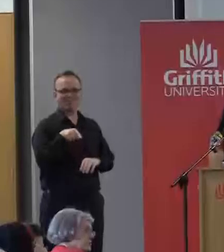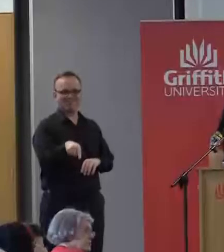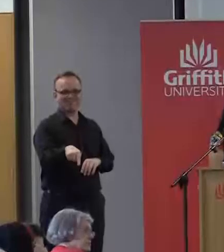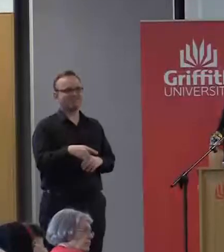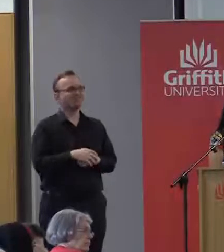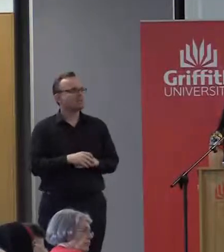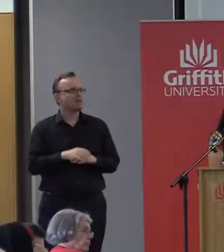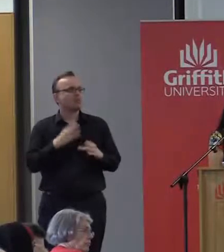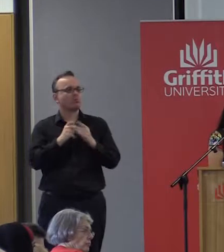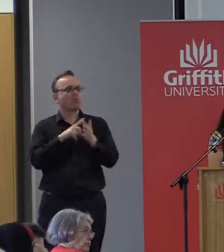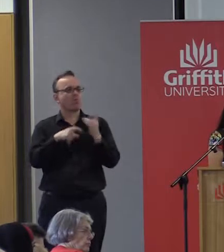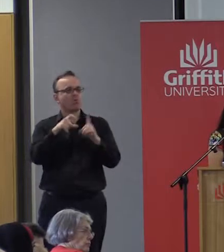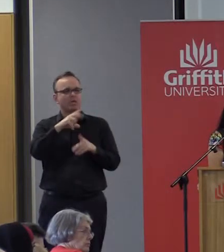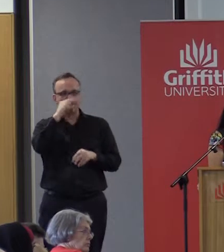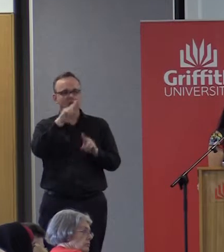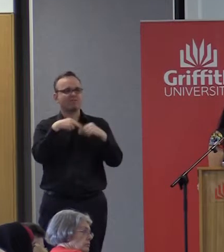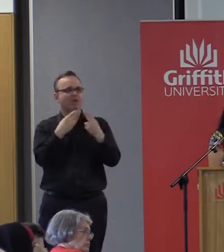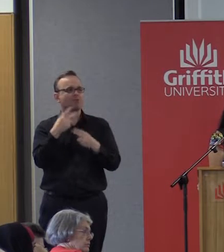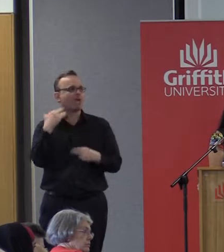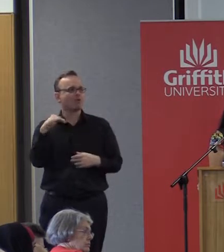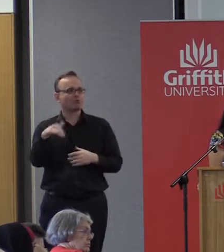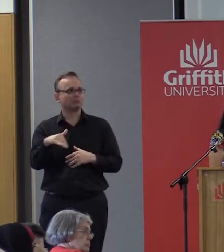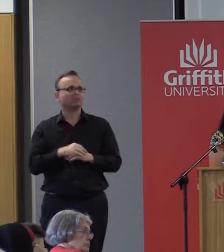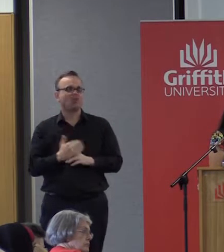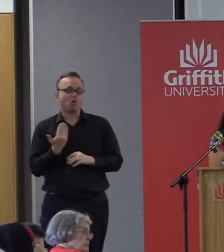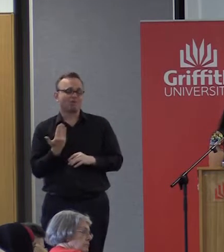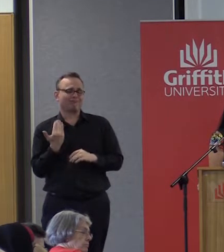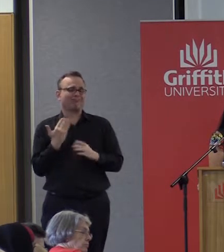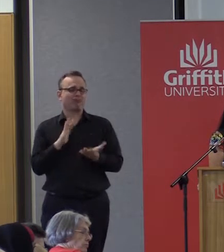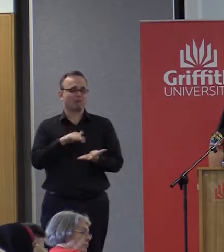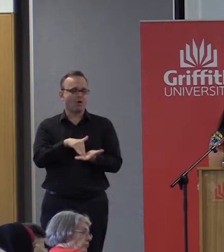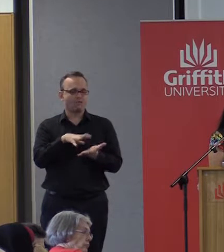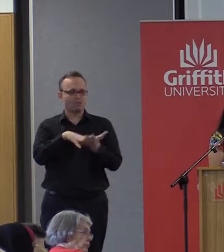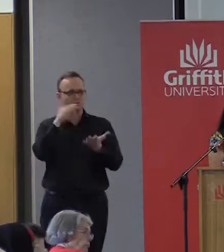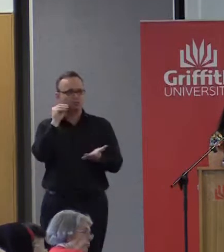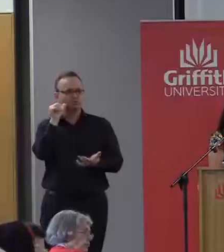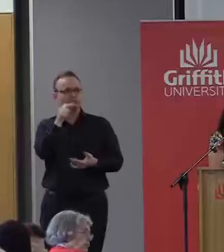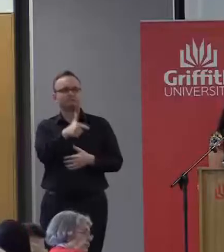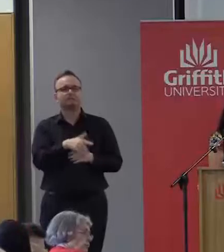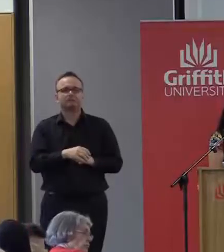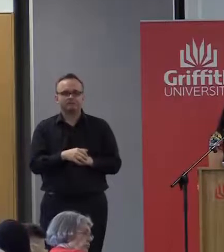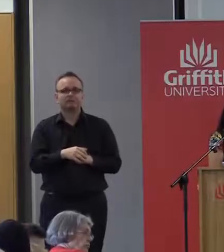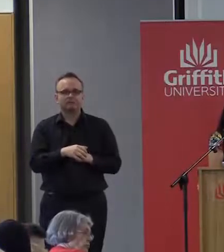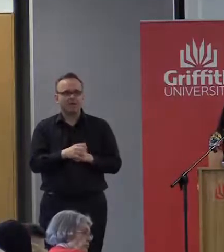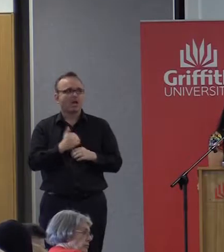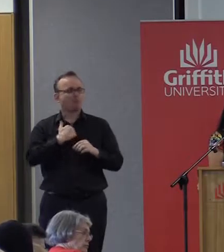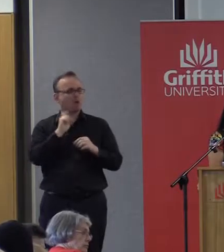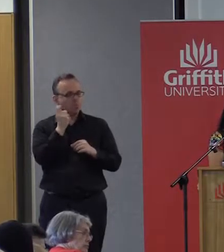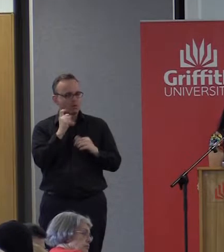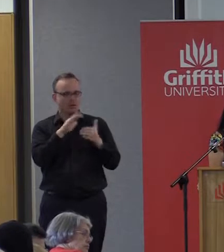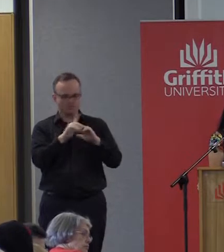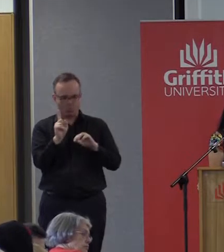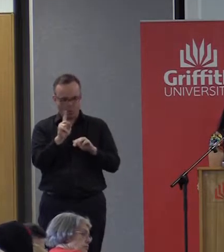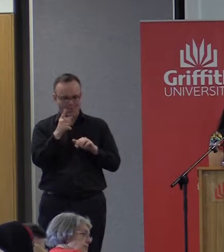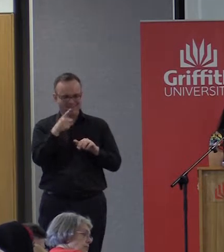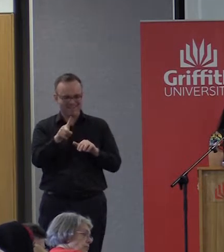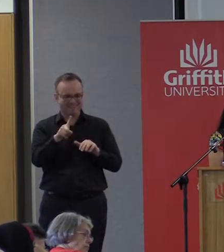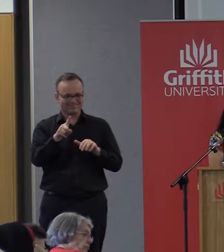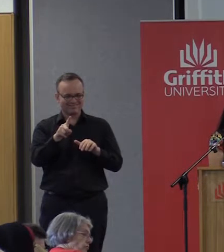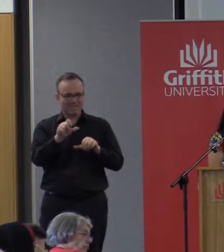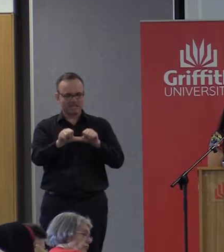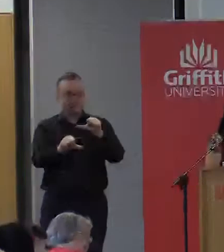and young adults, newly arrived refugee and migrant students. My concern is about the step